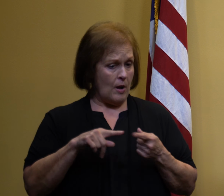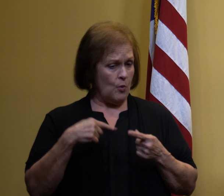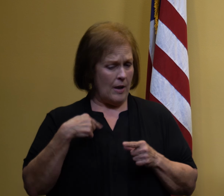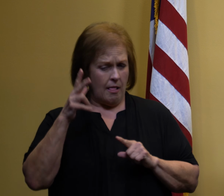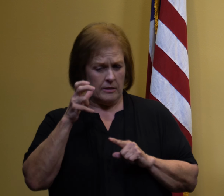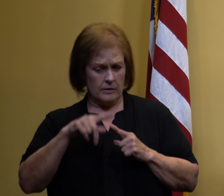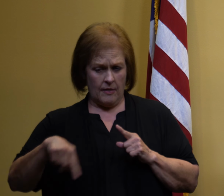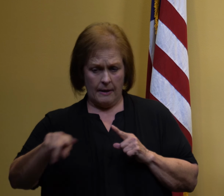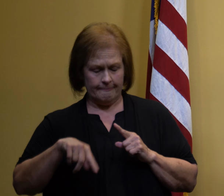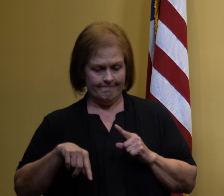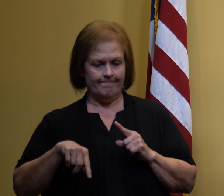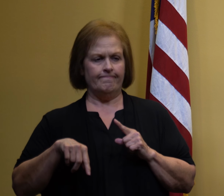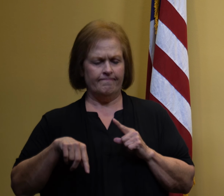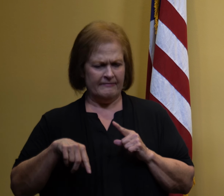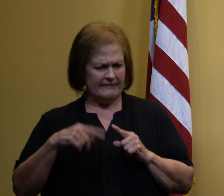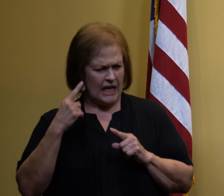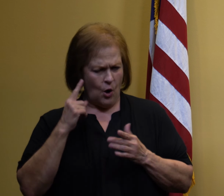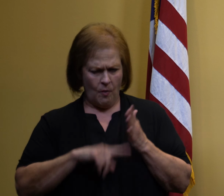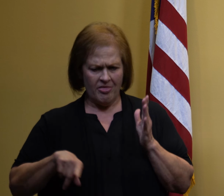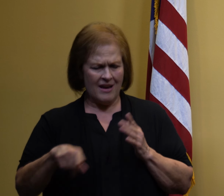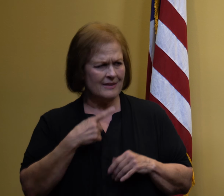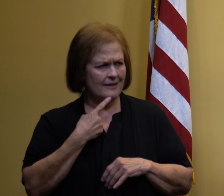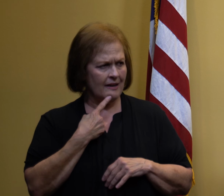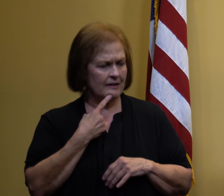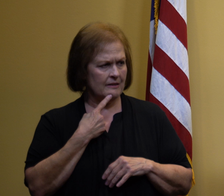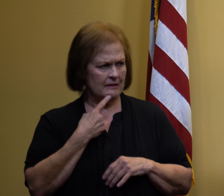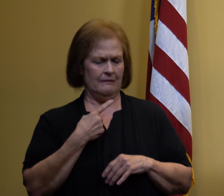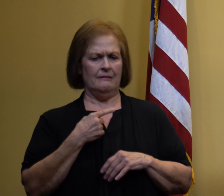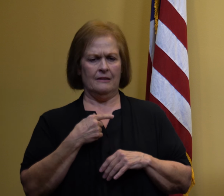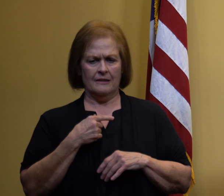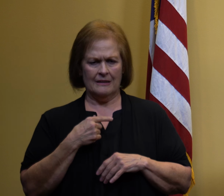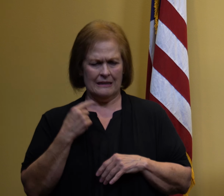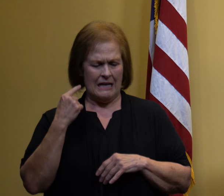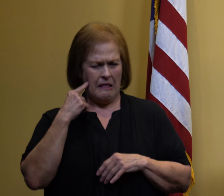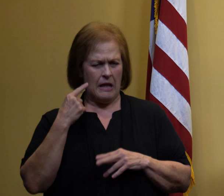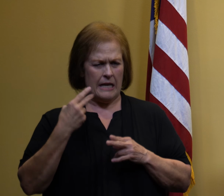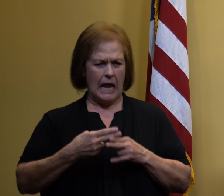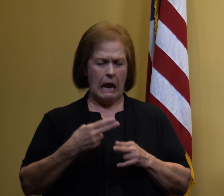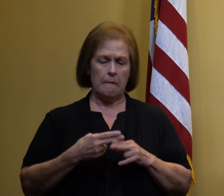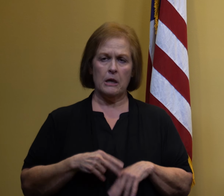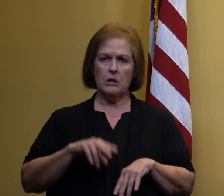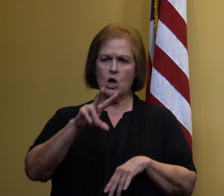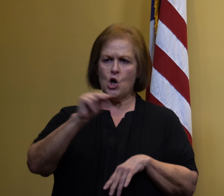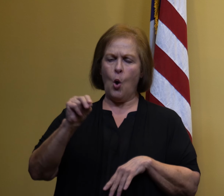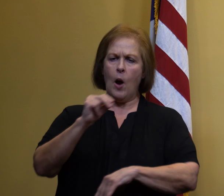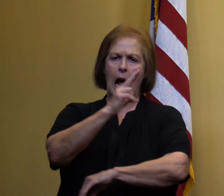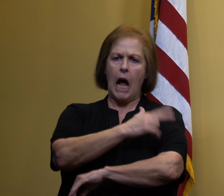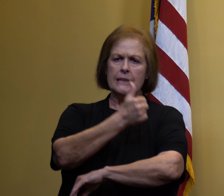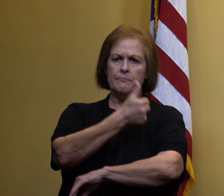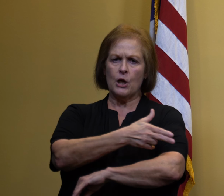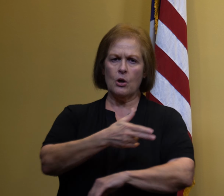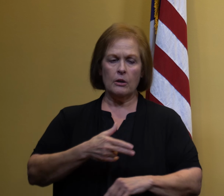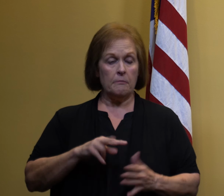to them, and you hear what they say, and then you even hear the name, no hospital, and with the